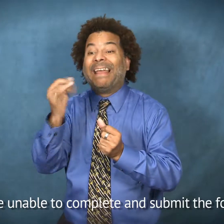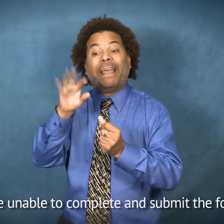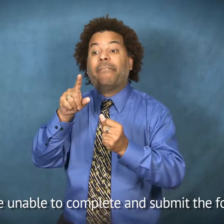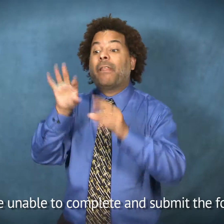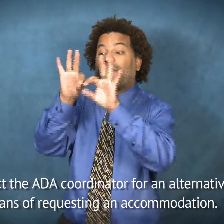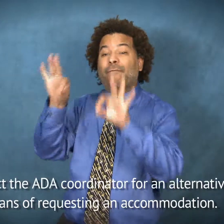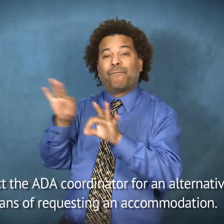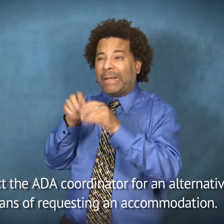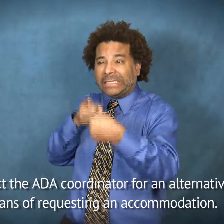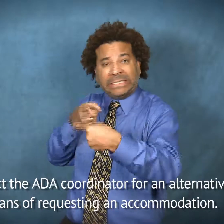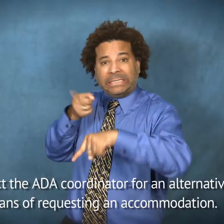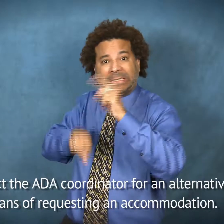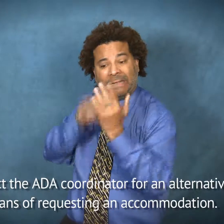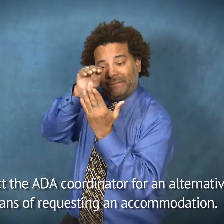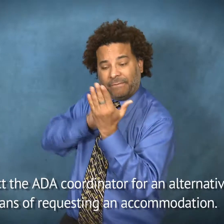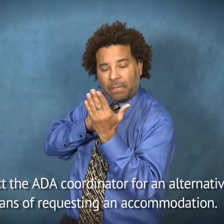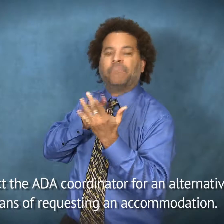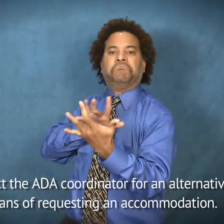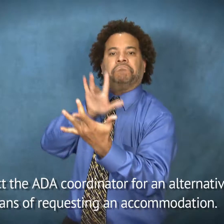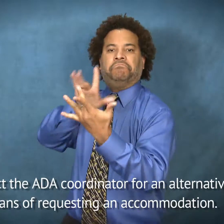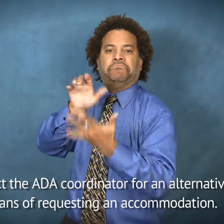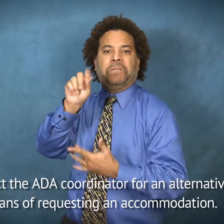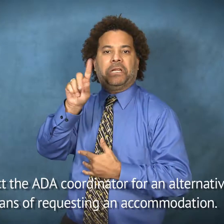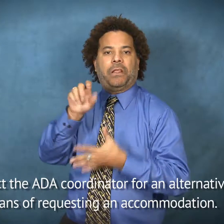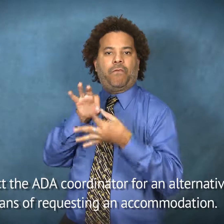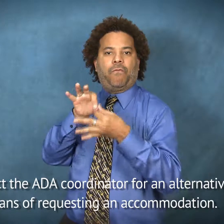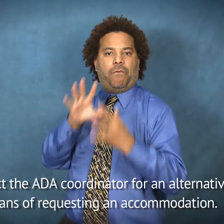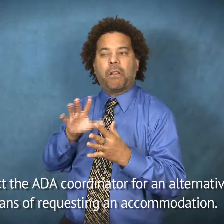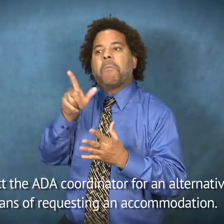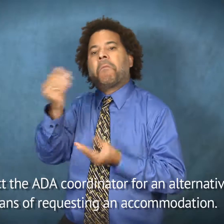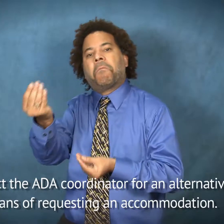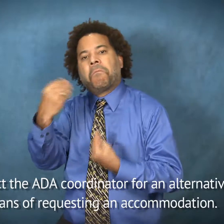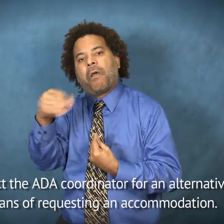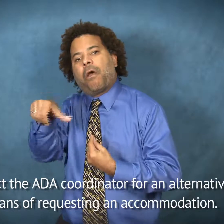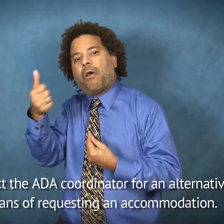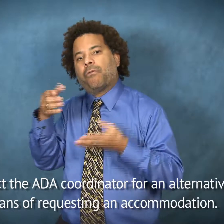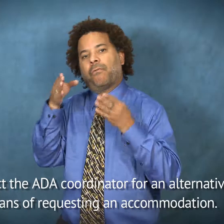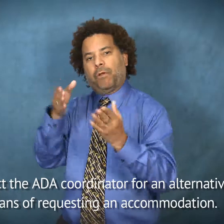form, contact the ADA coordinator for an alternative means of requesting an accommodation.